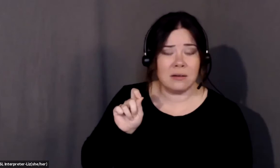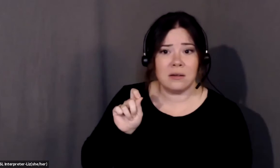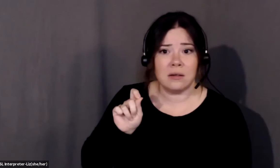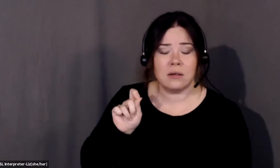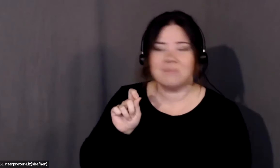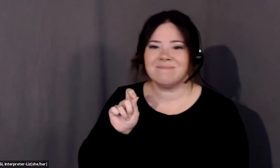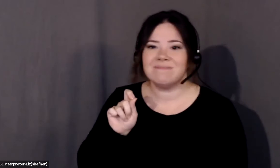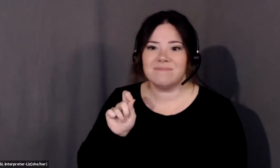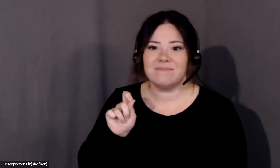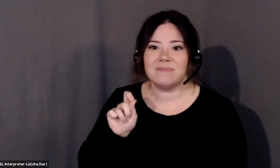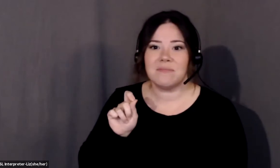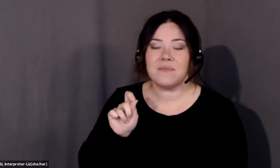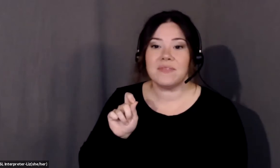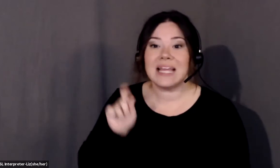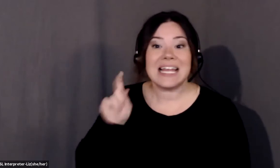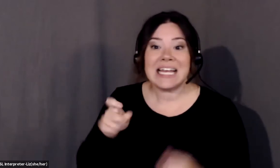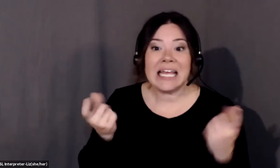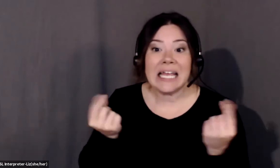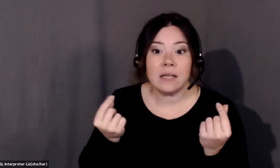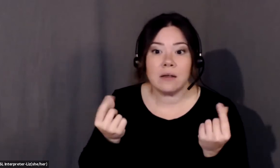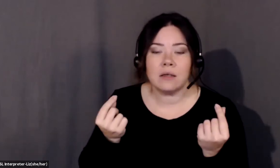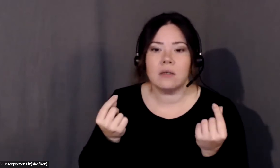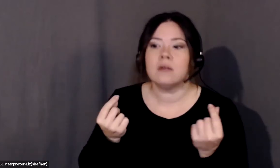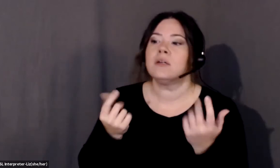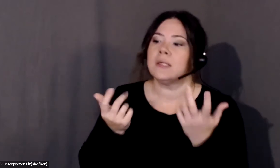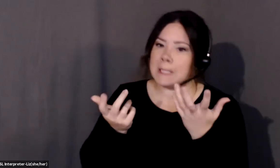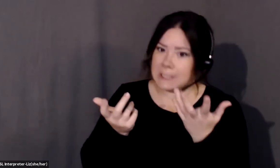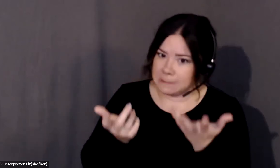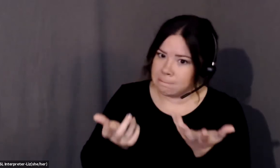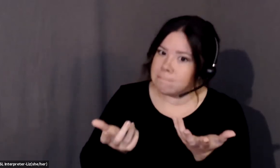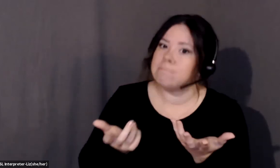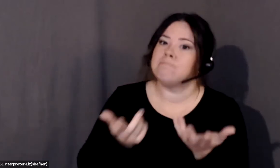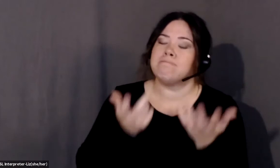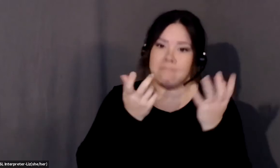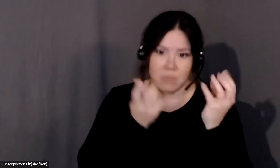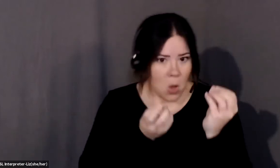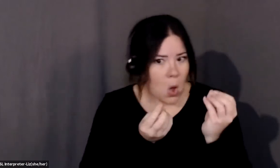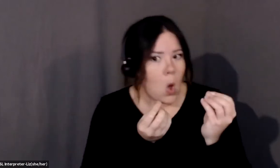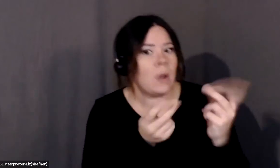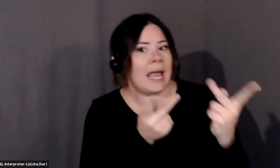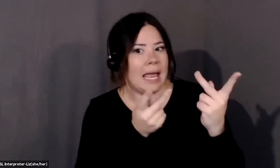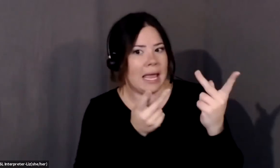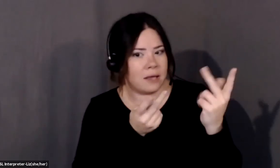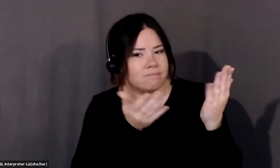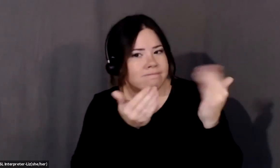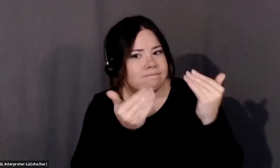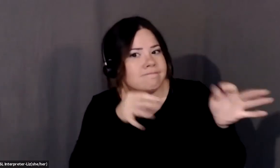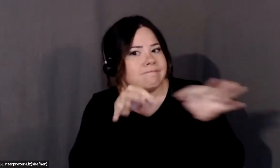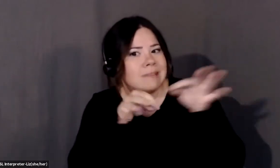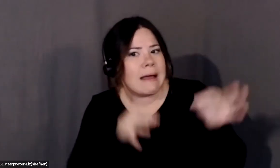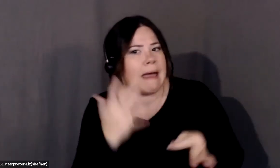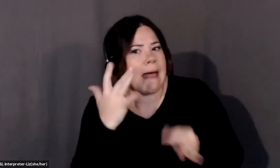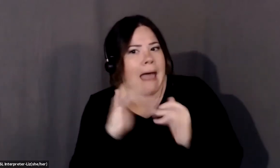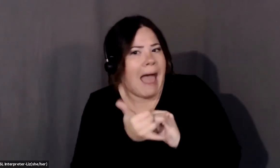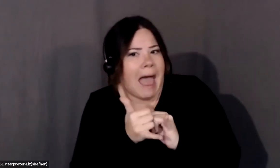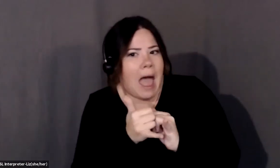What needs to happen is, okay, give me lots of details on how this is